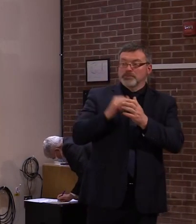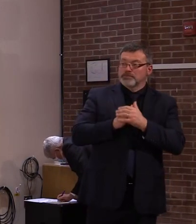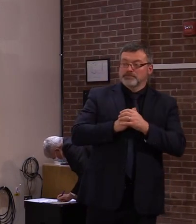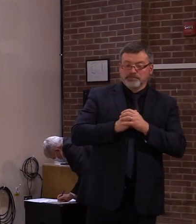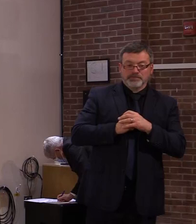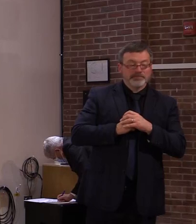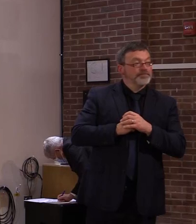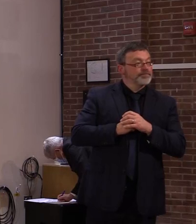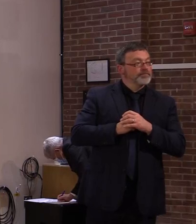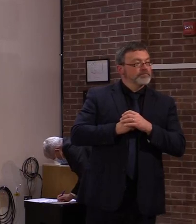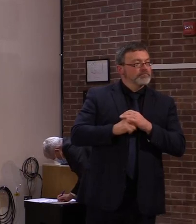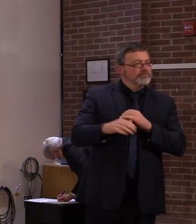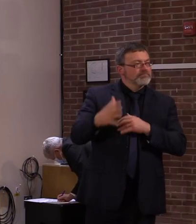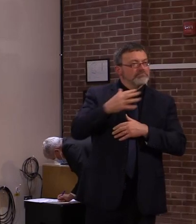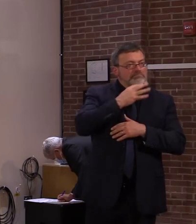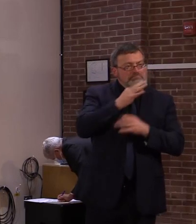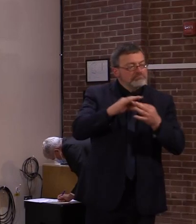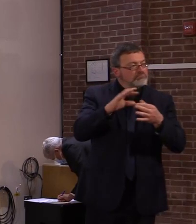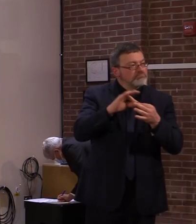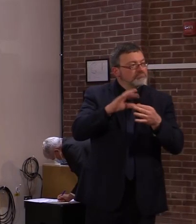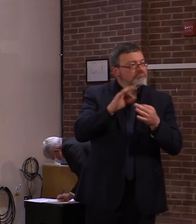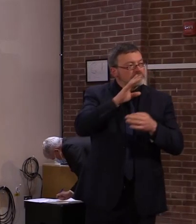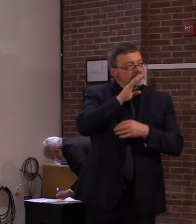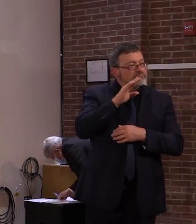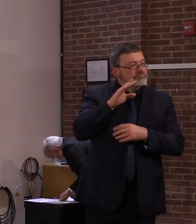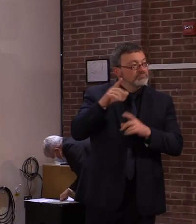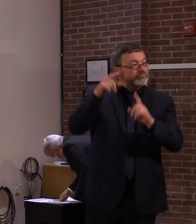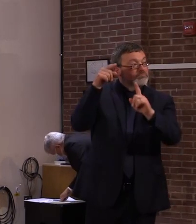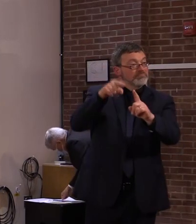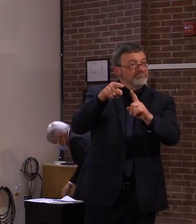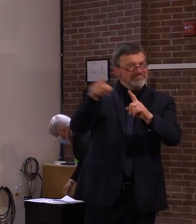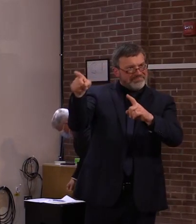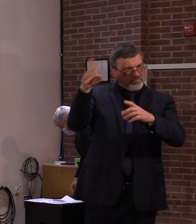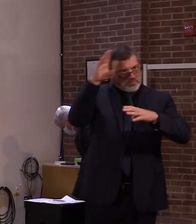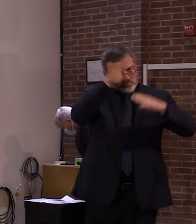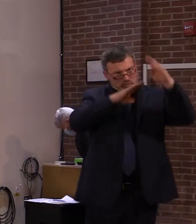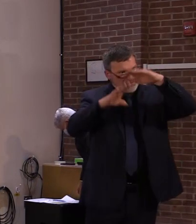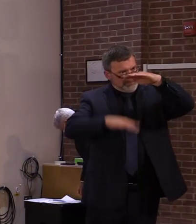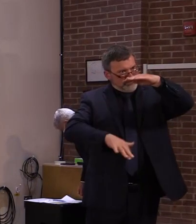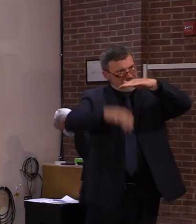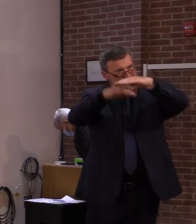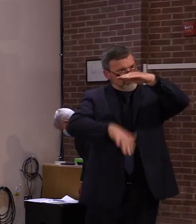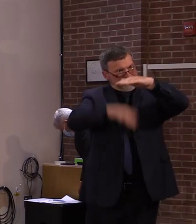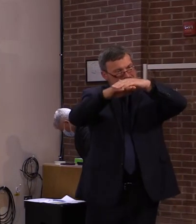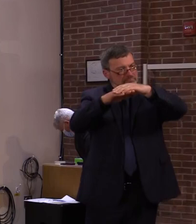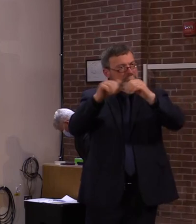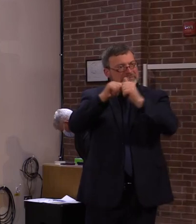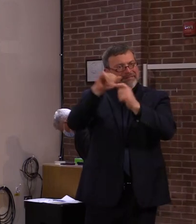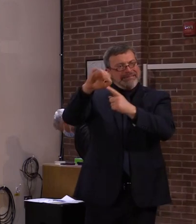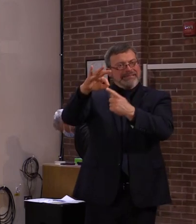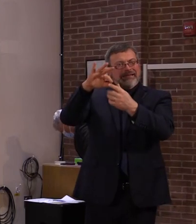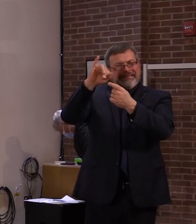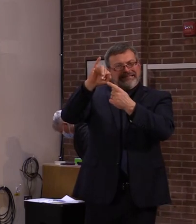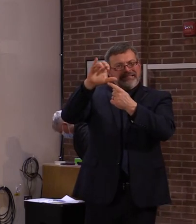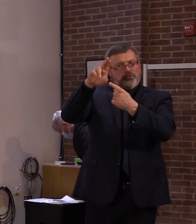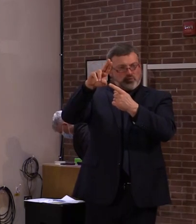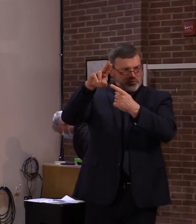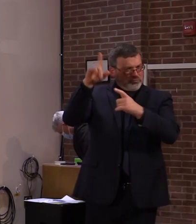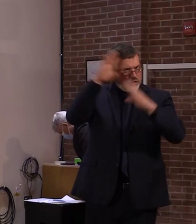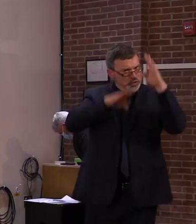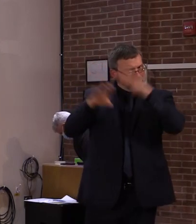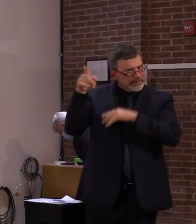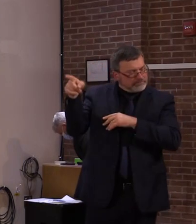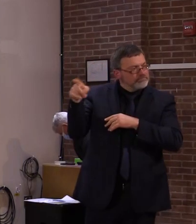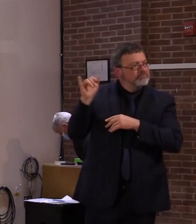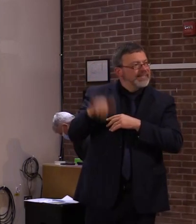Hi, so I have a question about ICU capacity, and I guess I wanted to know how much of our ICU capacity